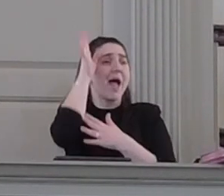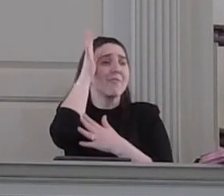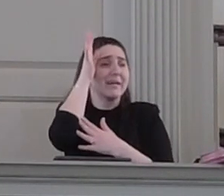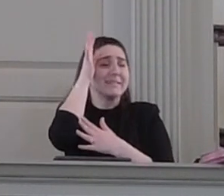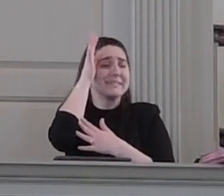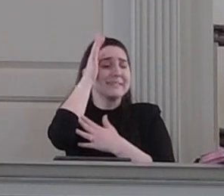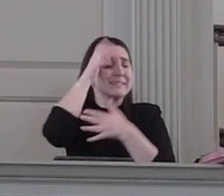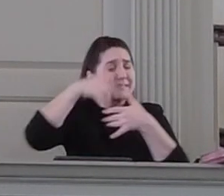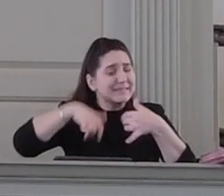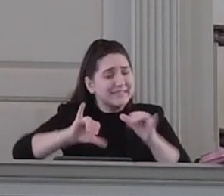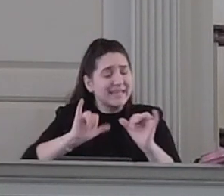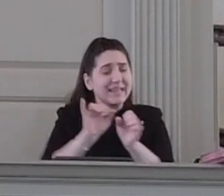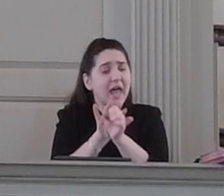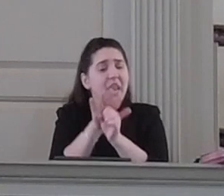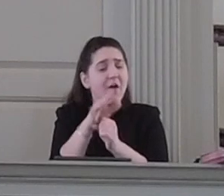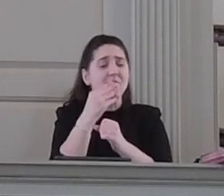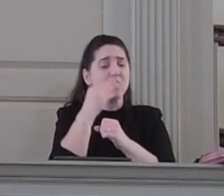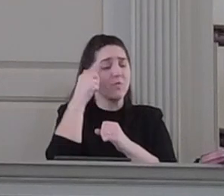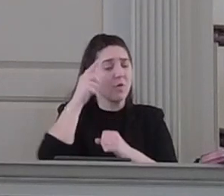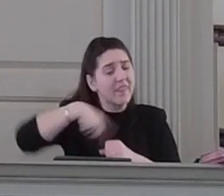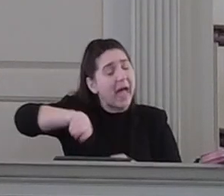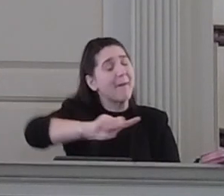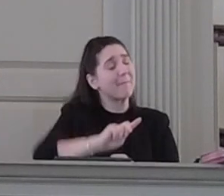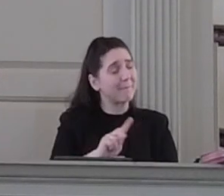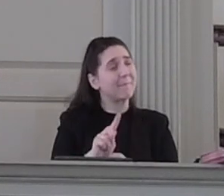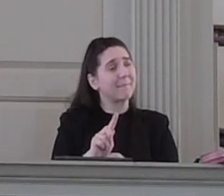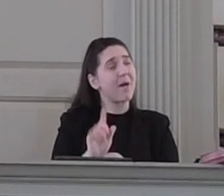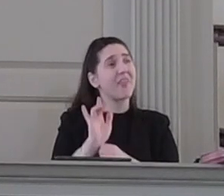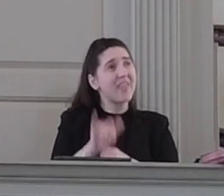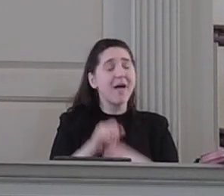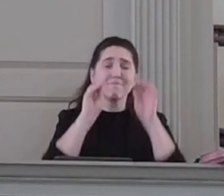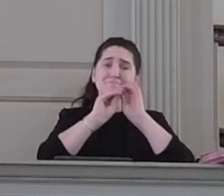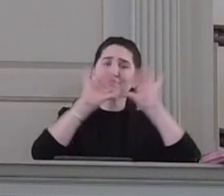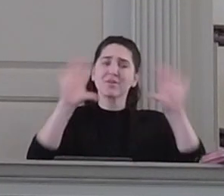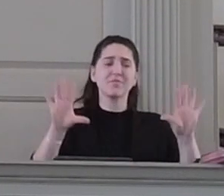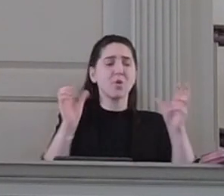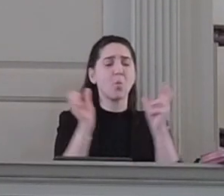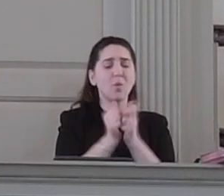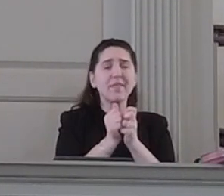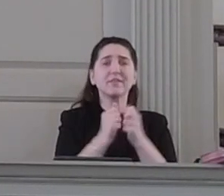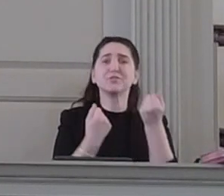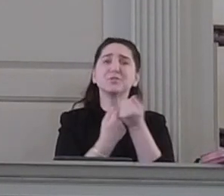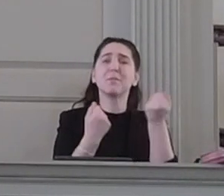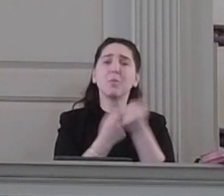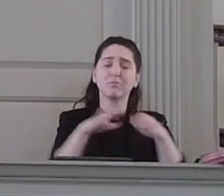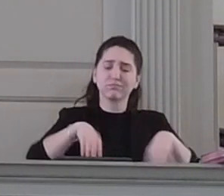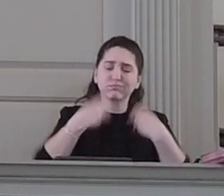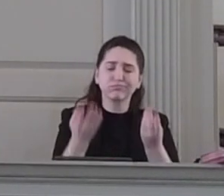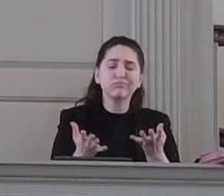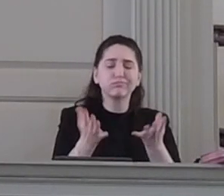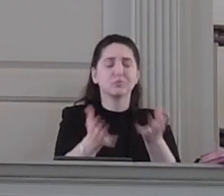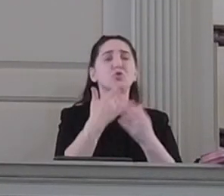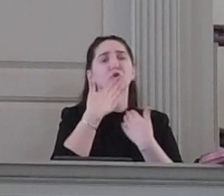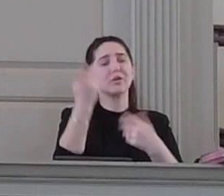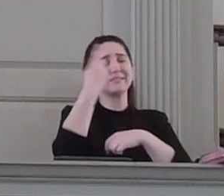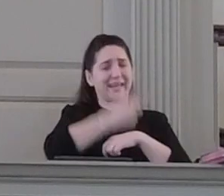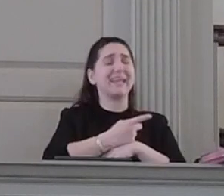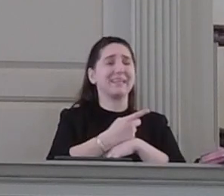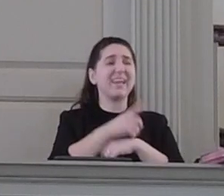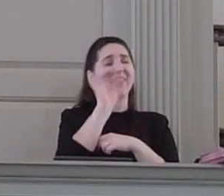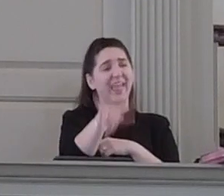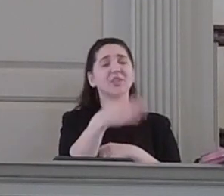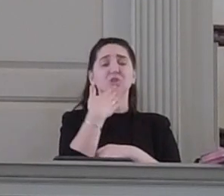Those days of miracles fueled by generosity, those were good days.